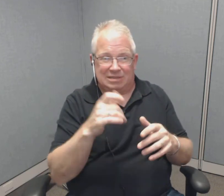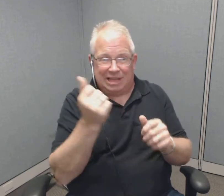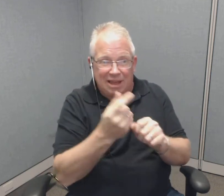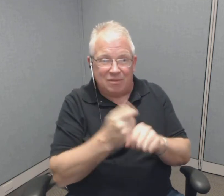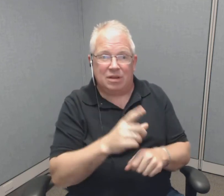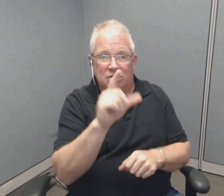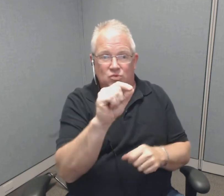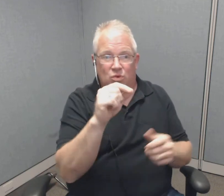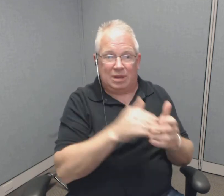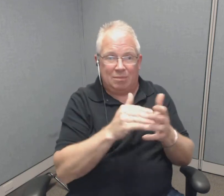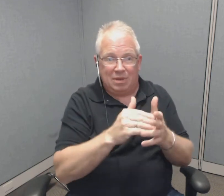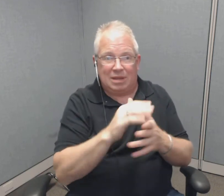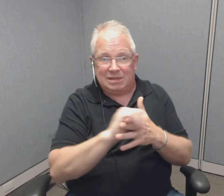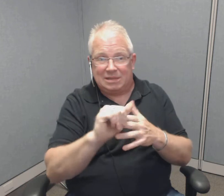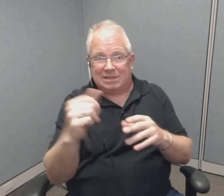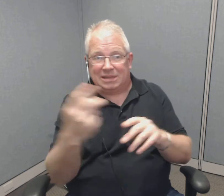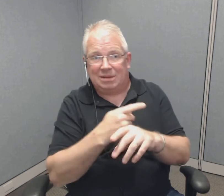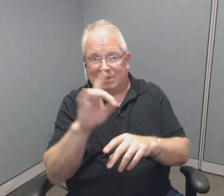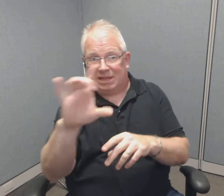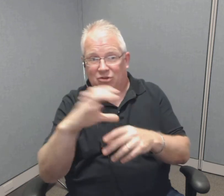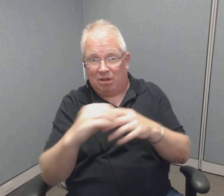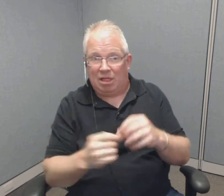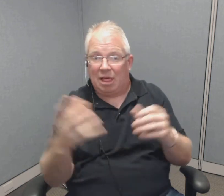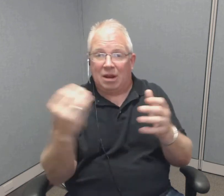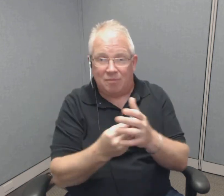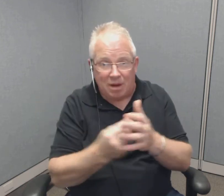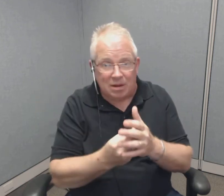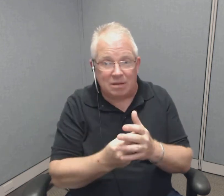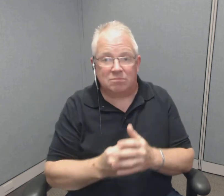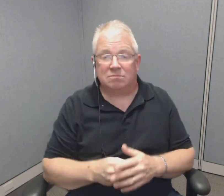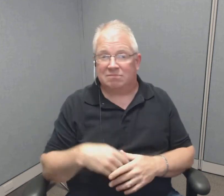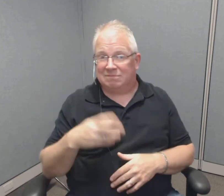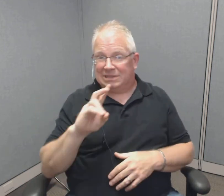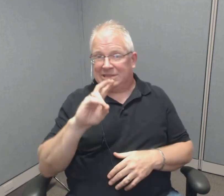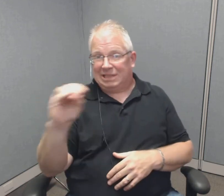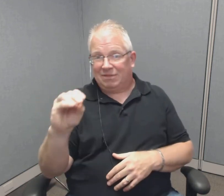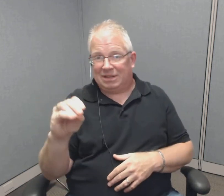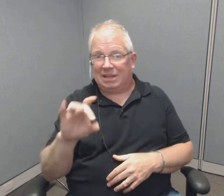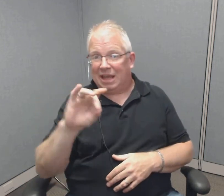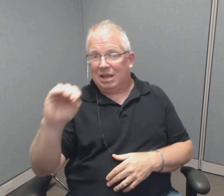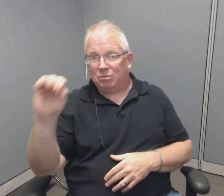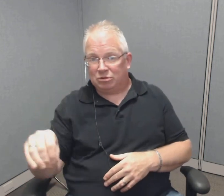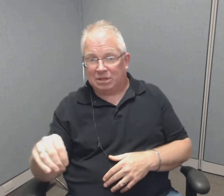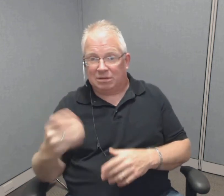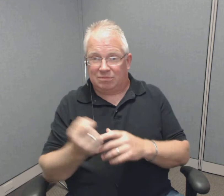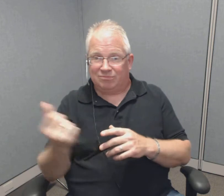million times $800, that's a lot of money. And probably 70–80% we can get rid of just by having this part of the